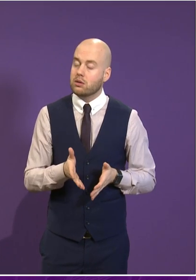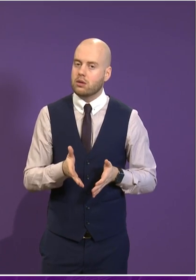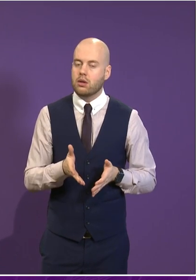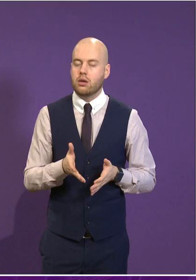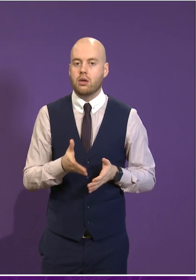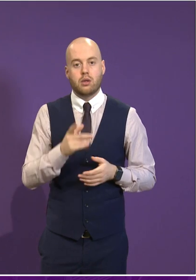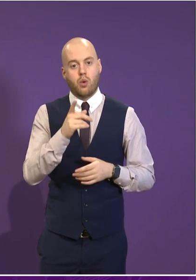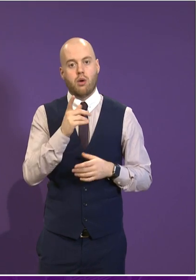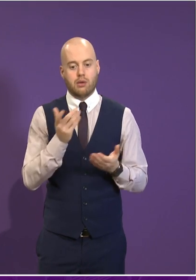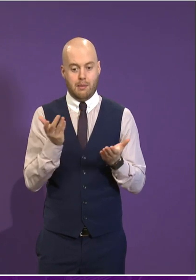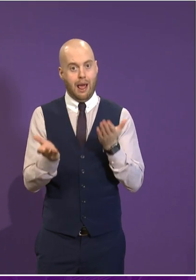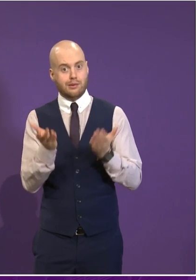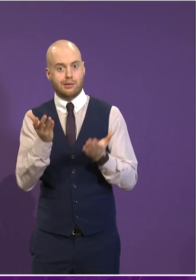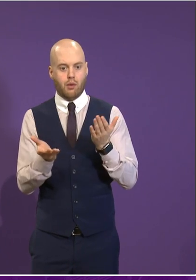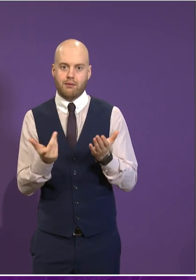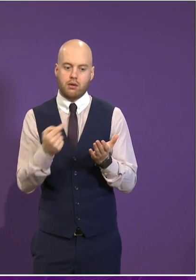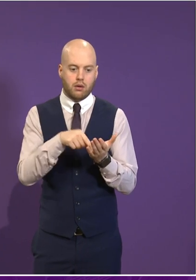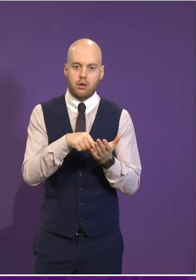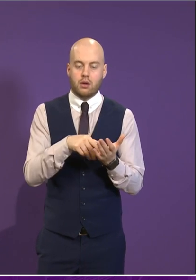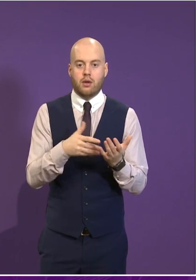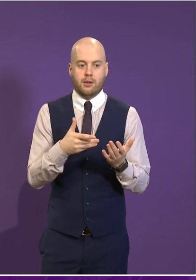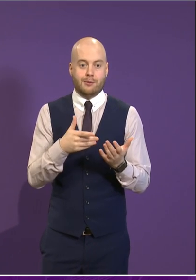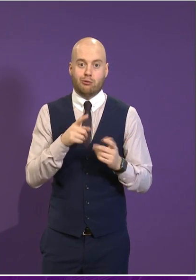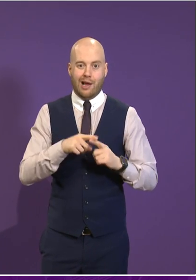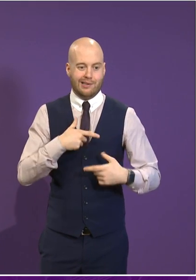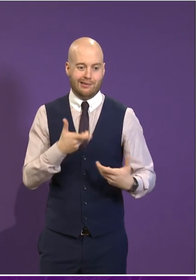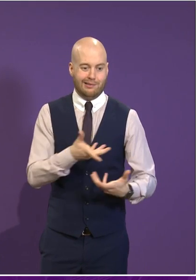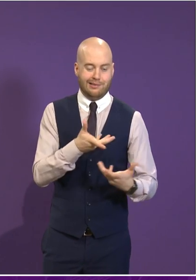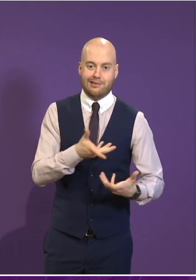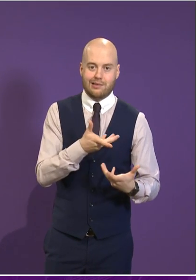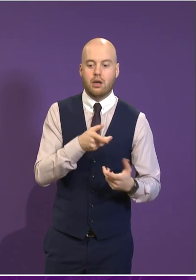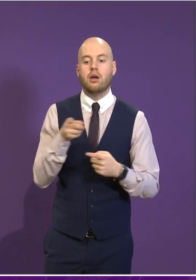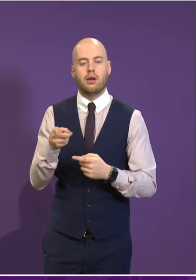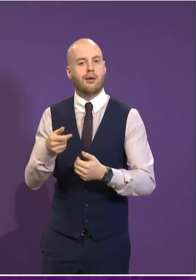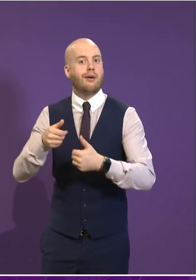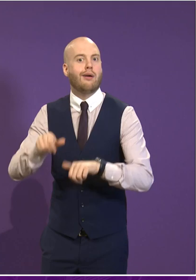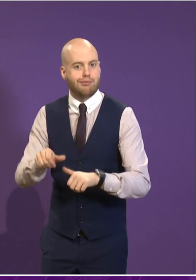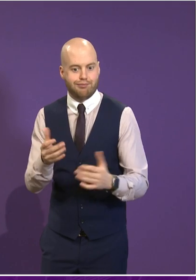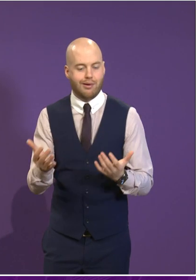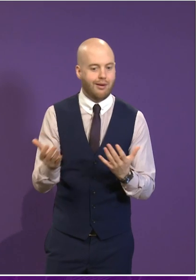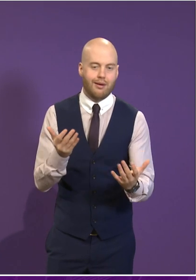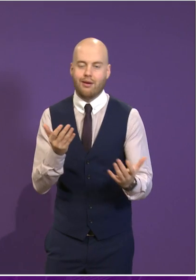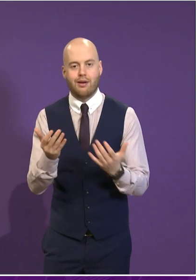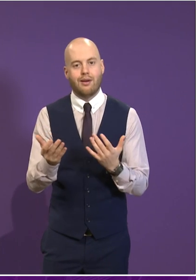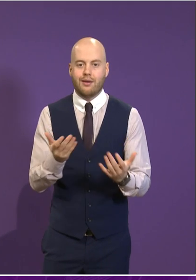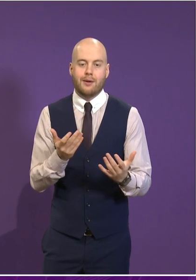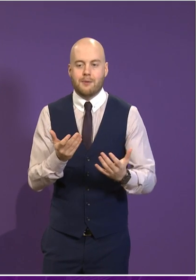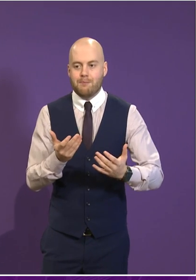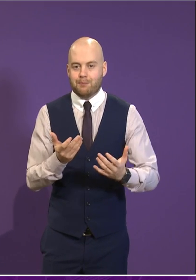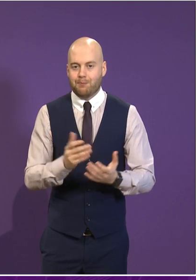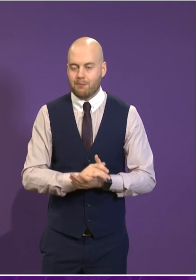terms of, you know, that balance between, you know, carrots and sticks, it's very, very festive,